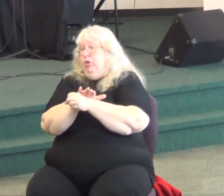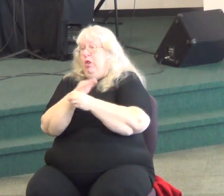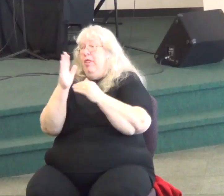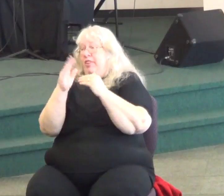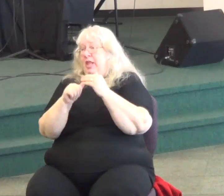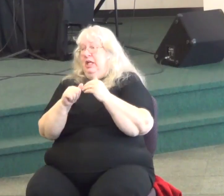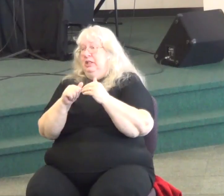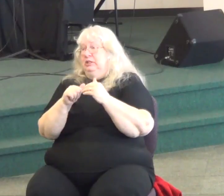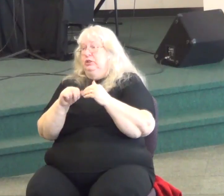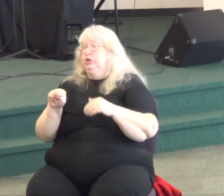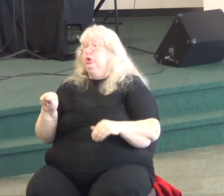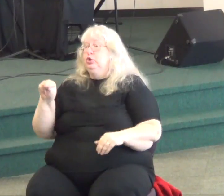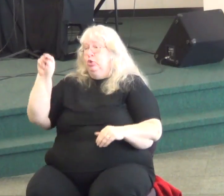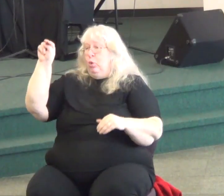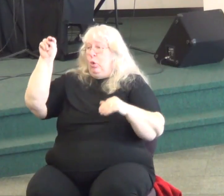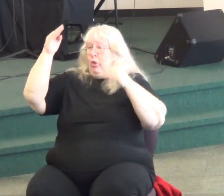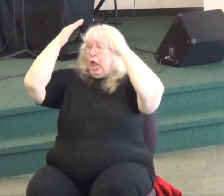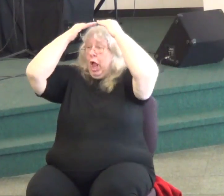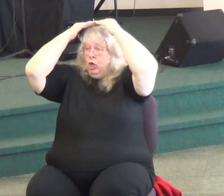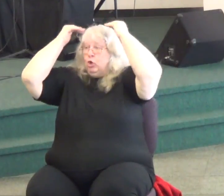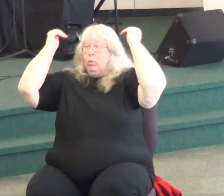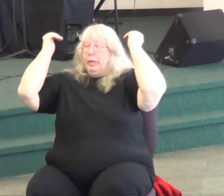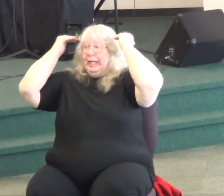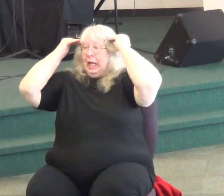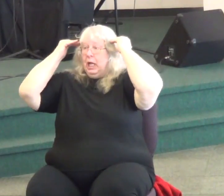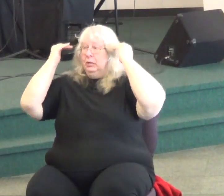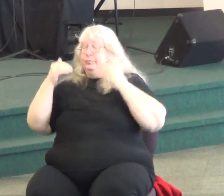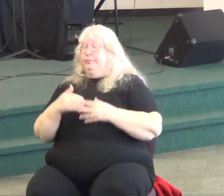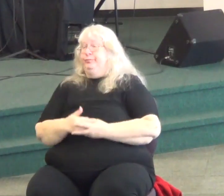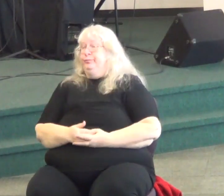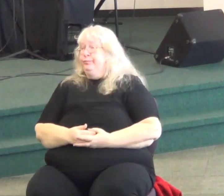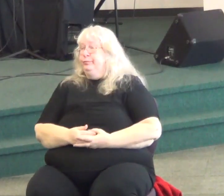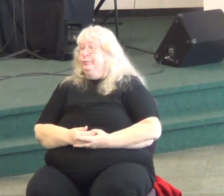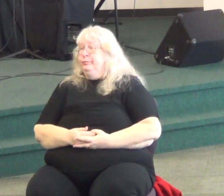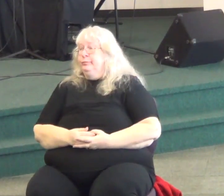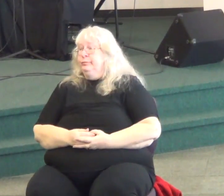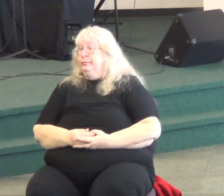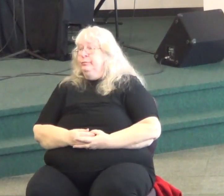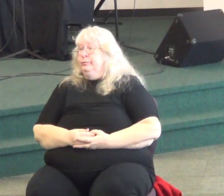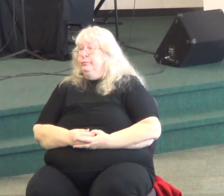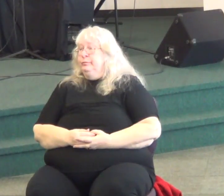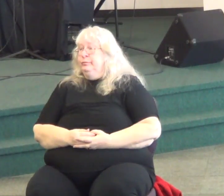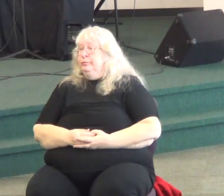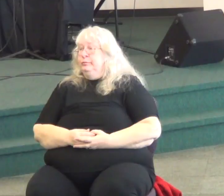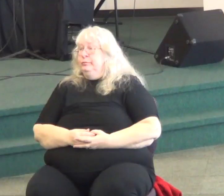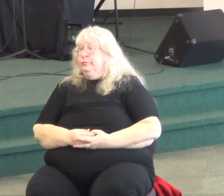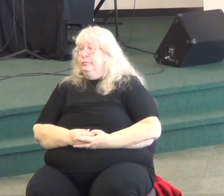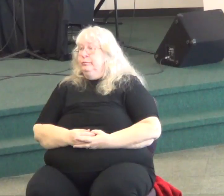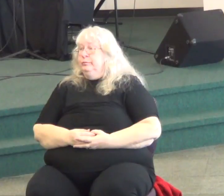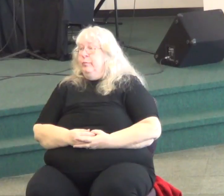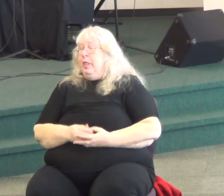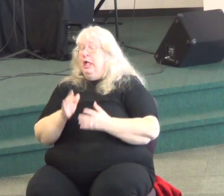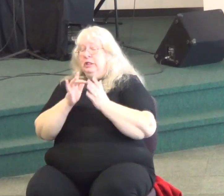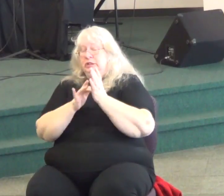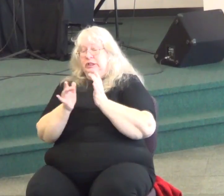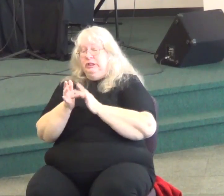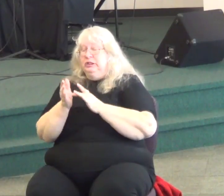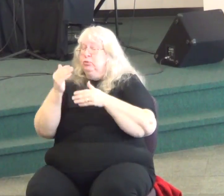Jesus is riding into town today to pay a debt he didn't owe for the people, a debt we